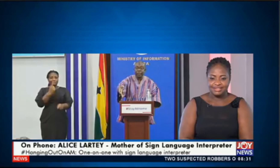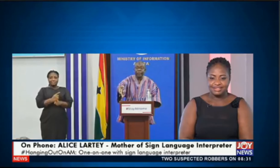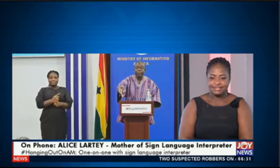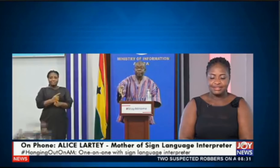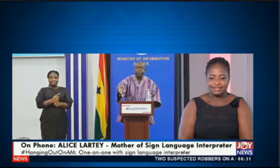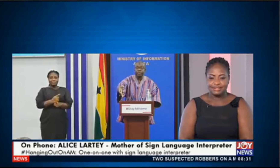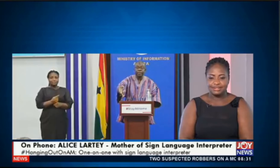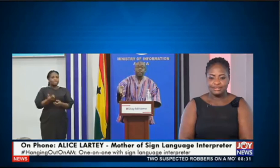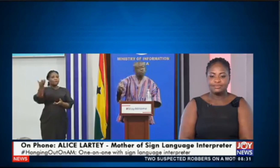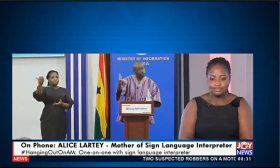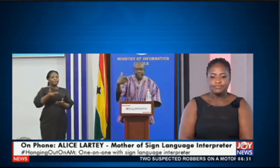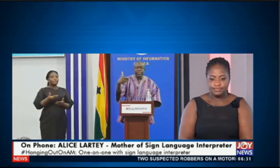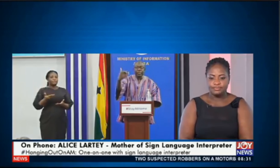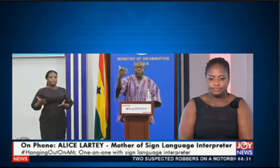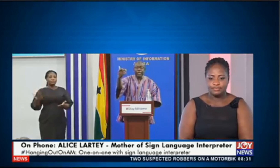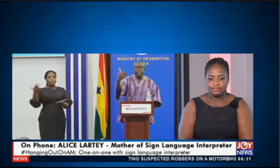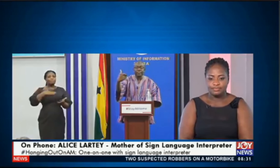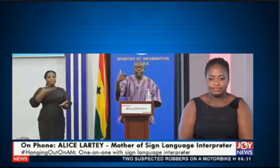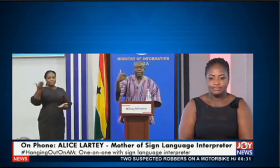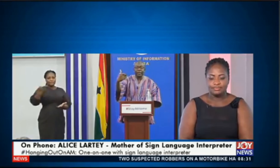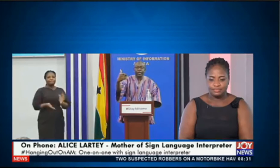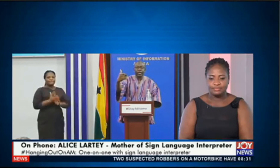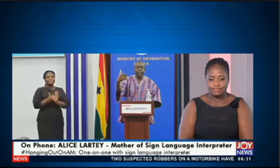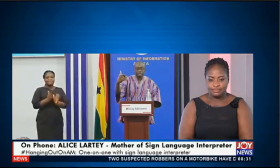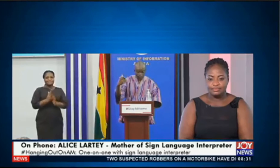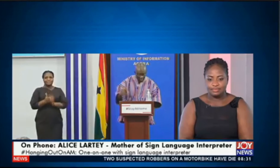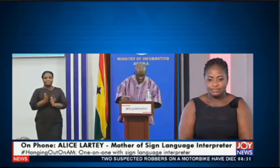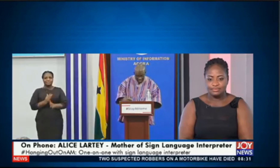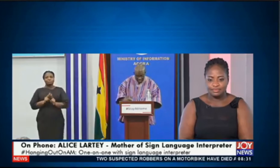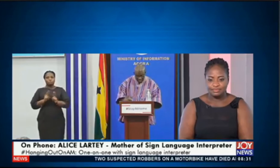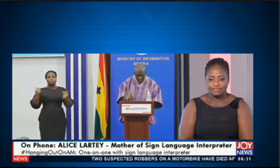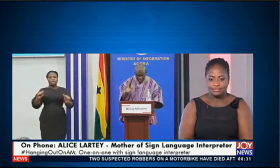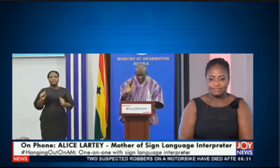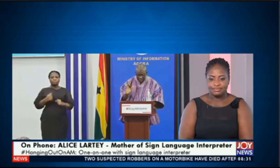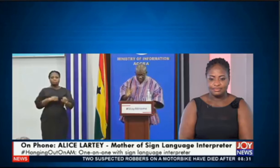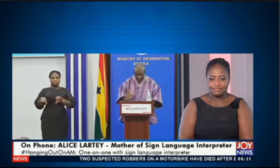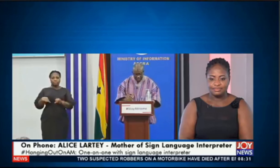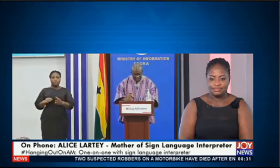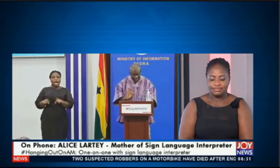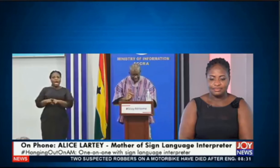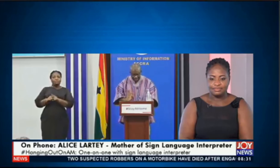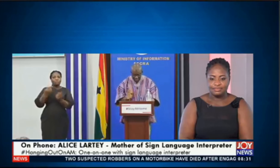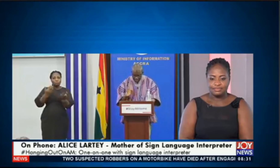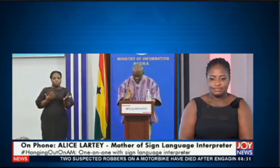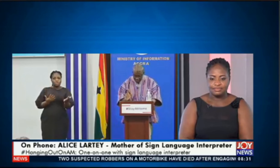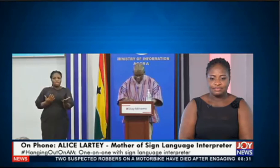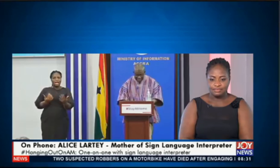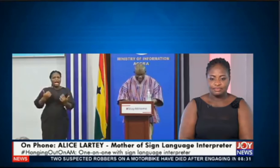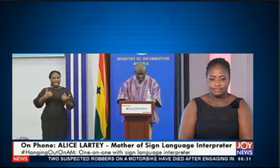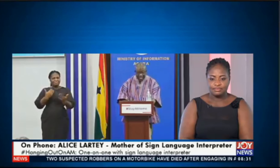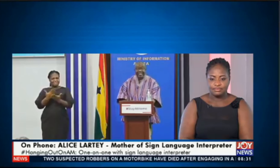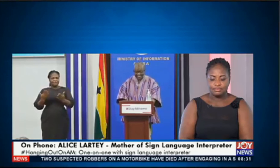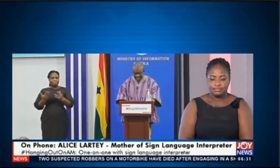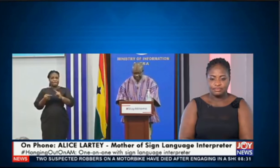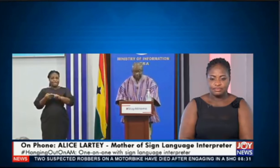not her, but the Lord. I put her in the hands of the Almighty God, and the elders and everybody in